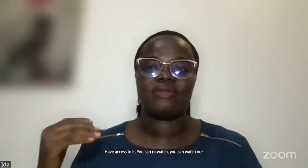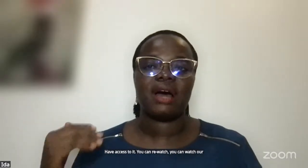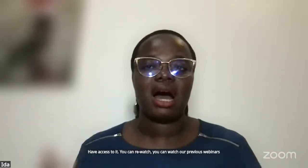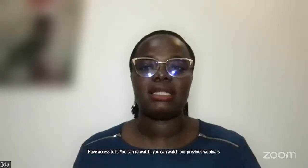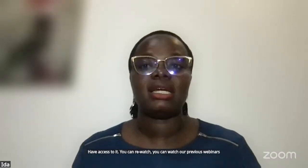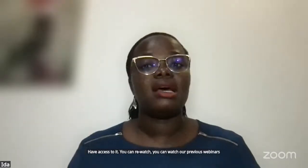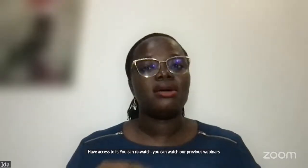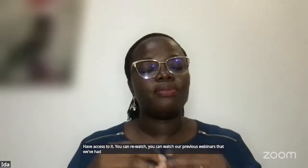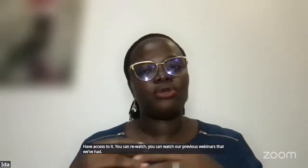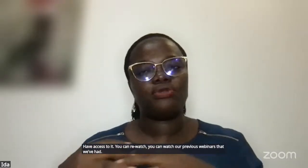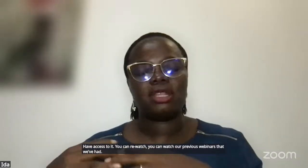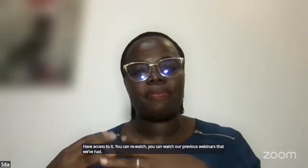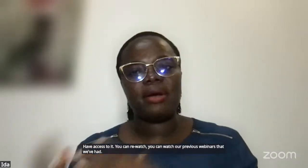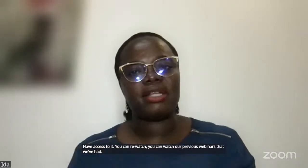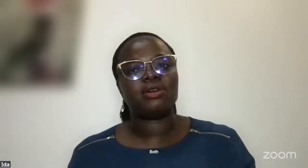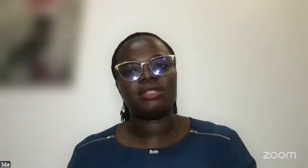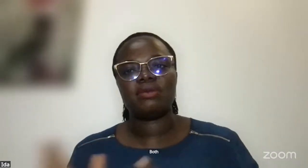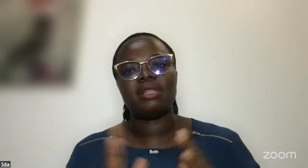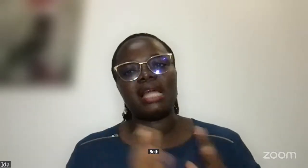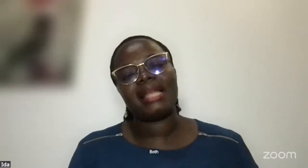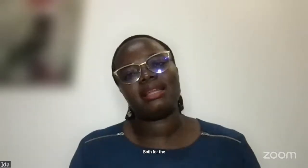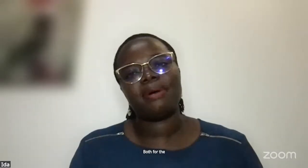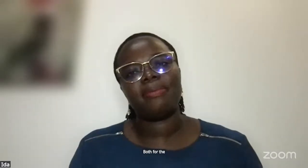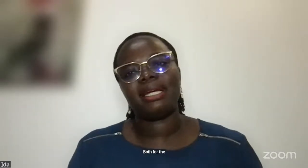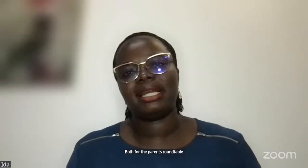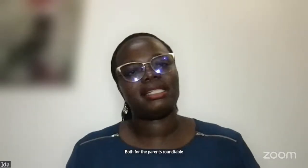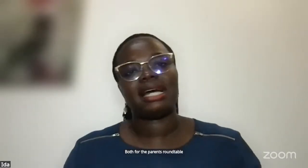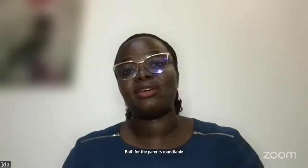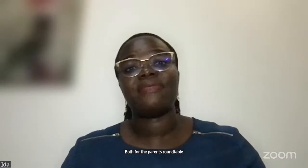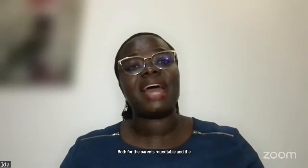that we've had, both for the Parents Roundtable and